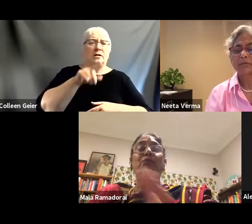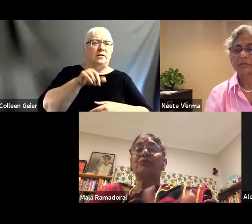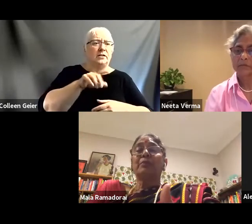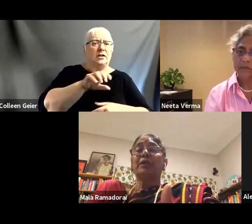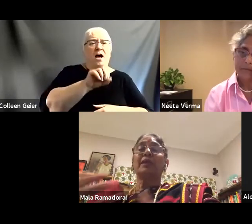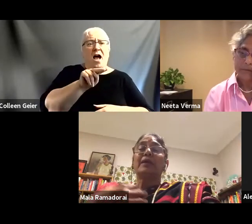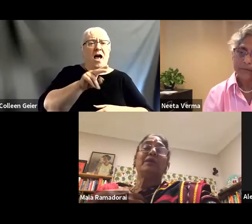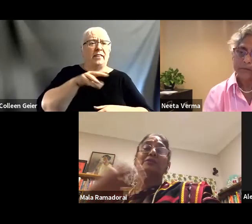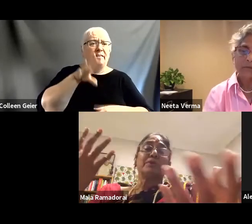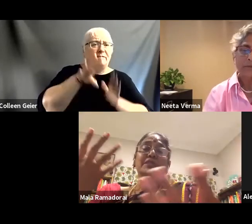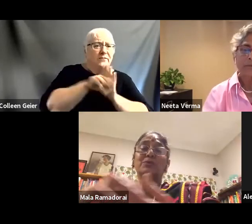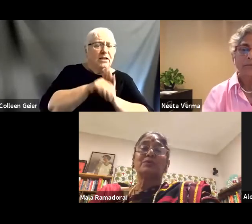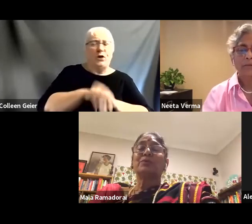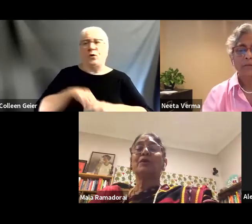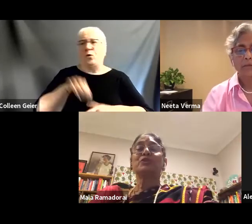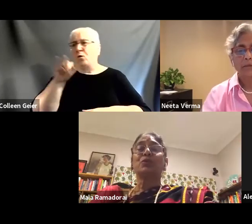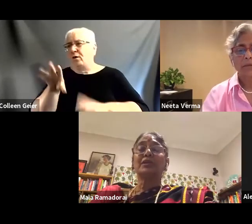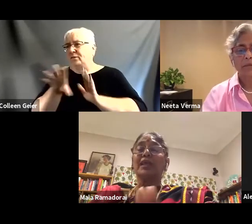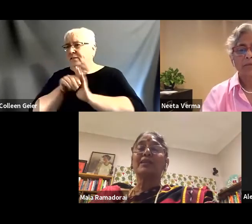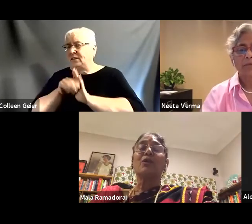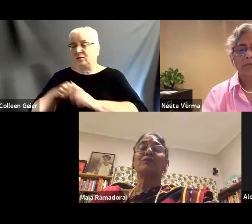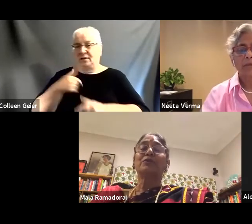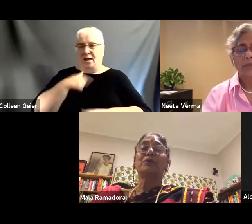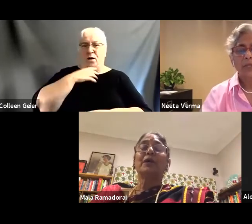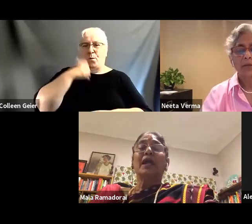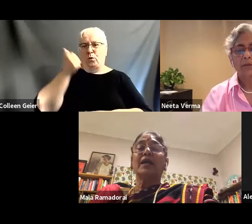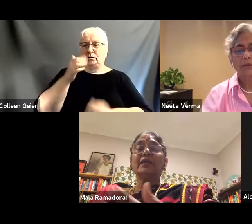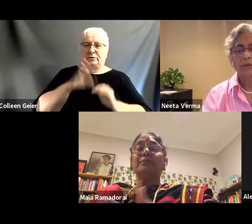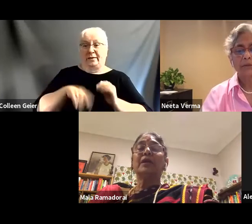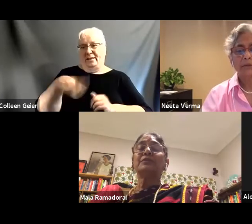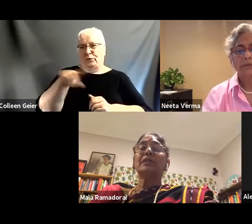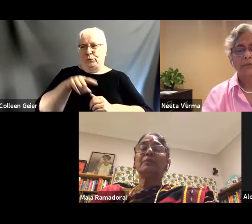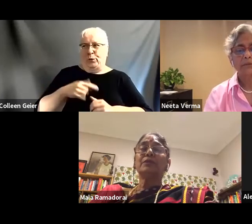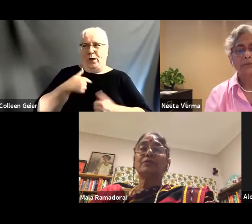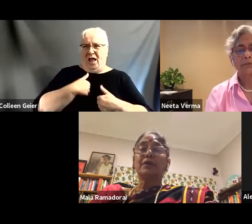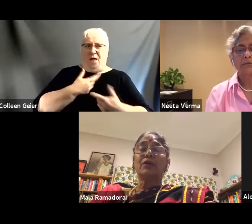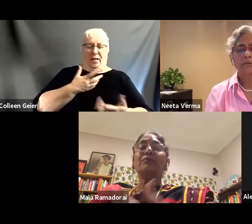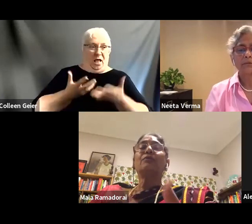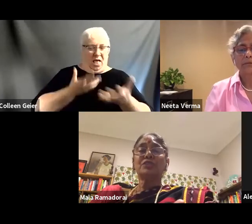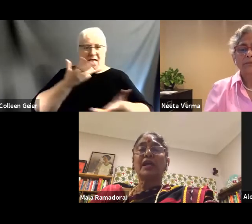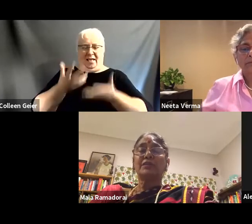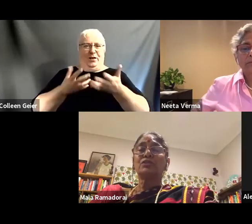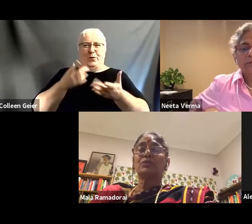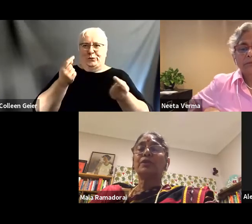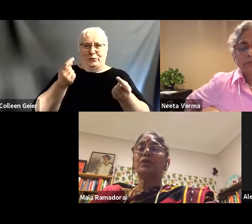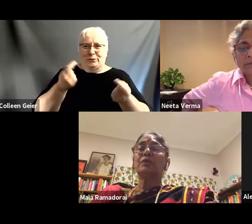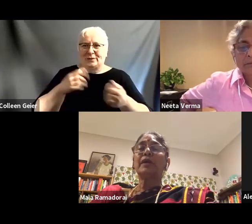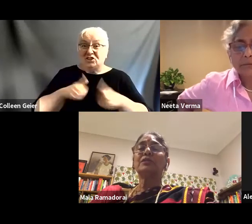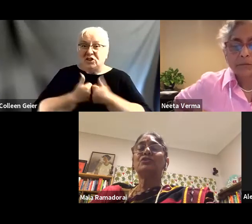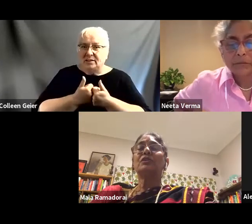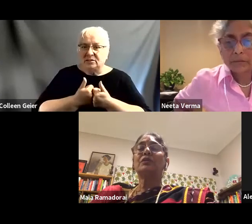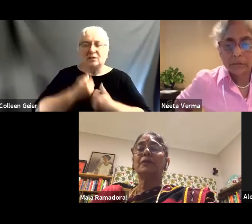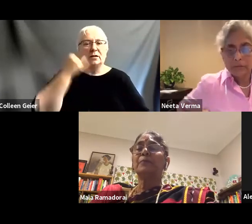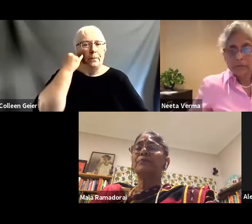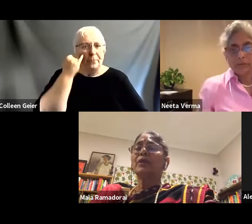of, for people like me, especially who's much older than I think all of you, I think it becomes a little bit of a challenge. So, but you can